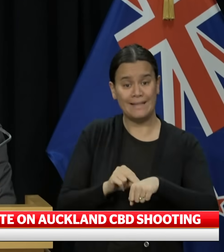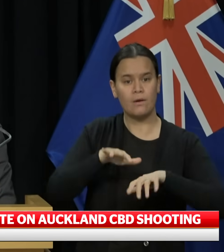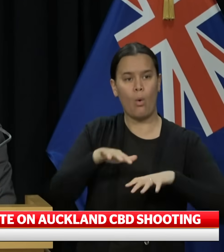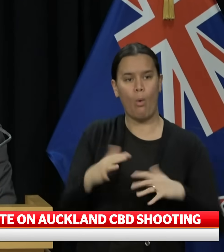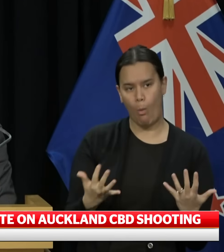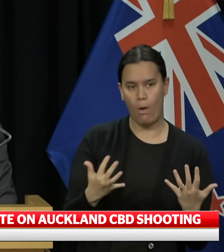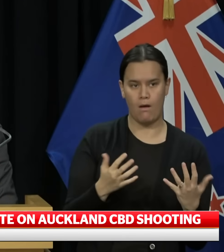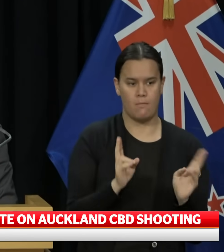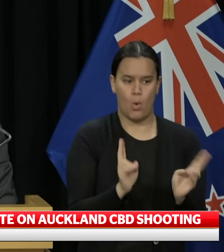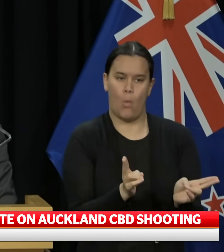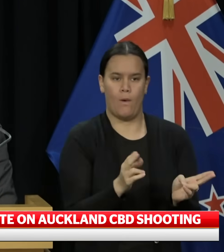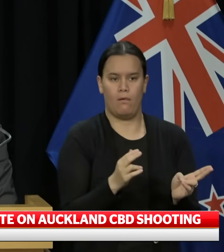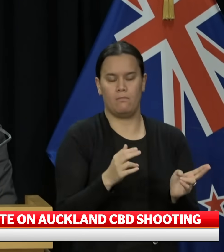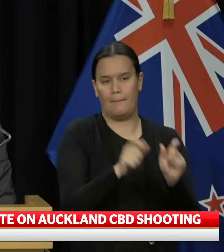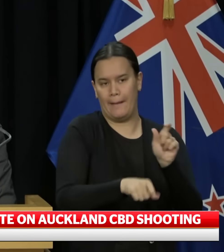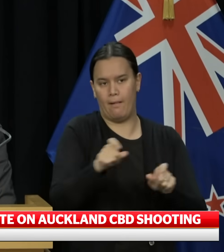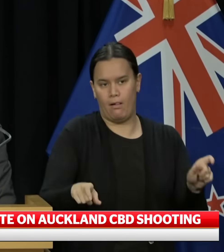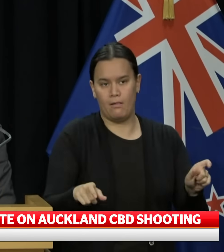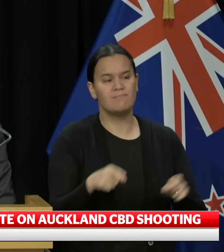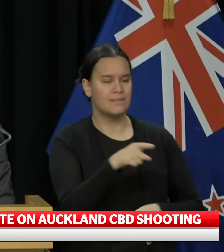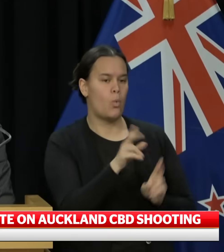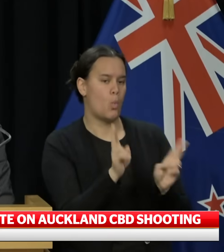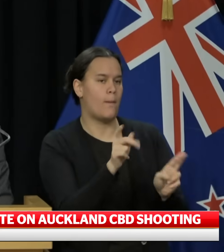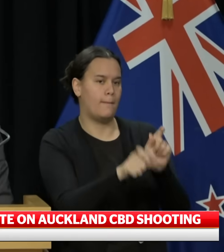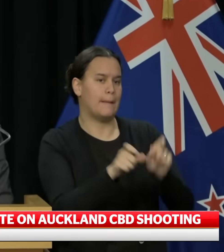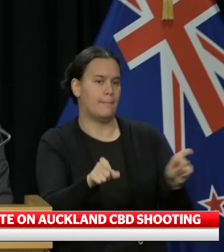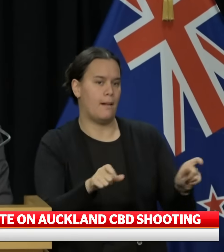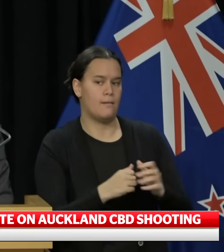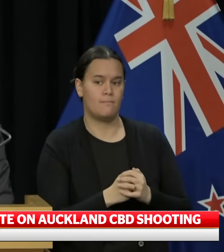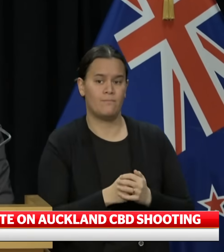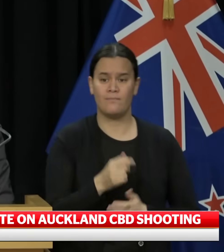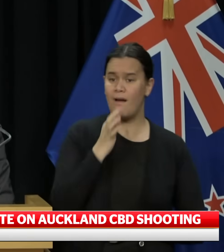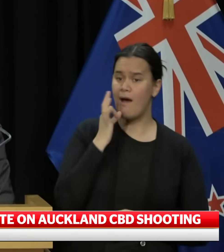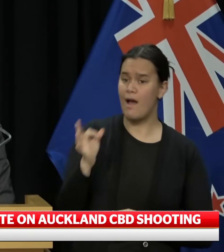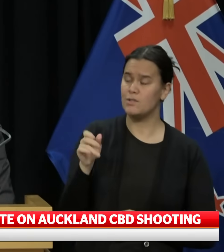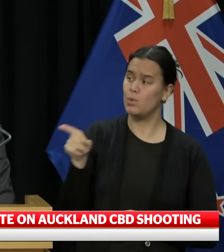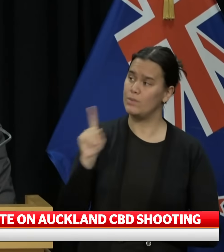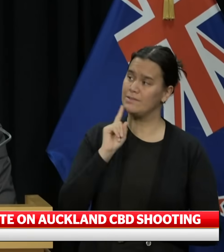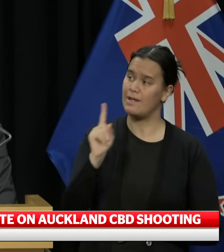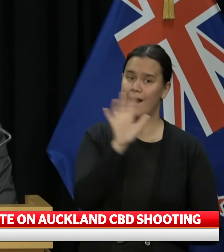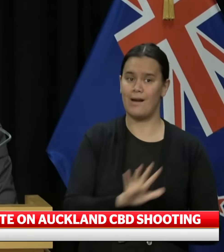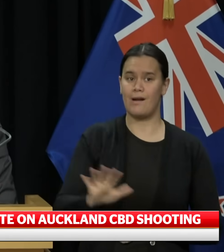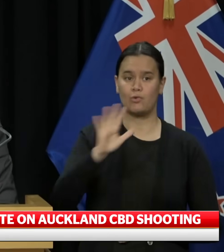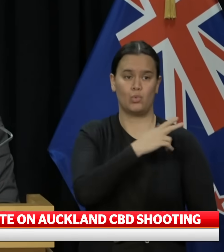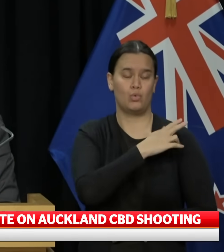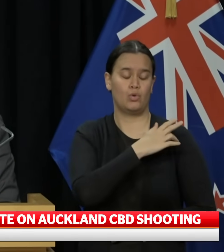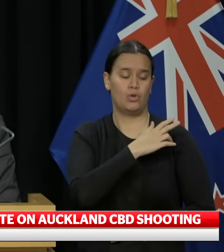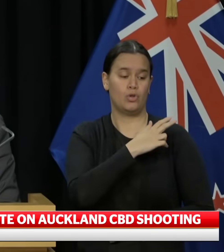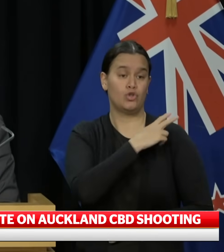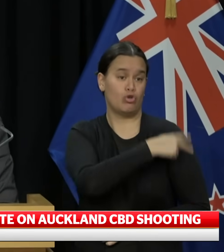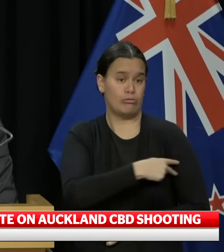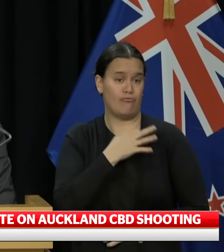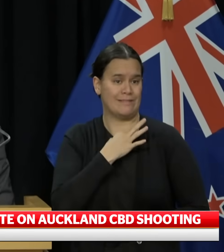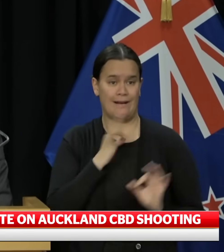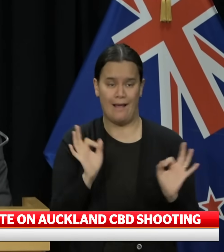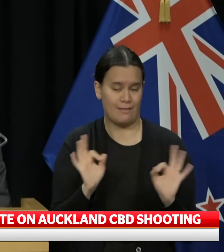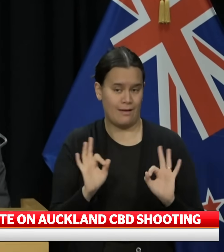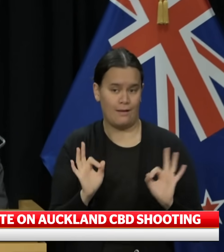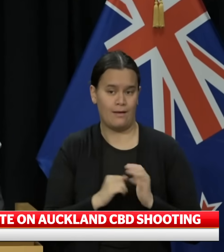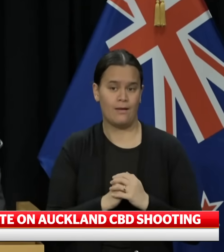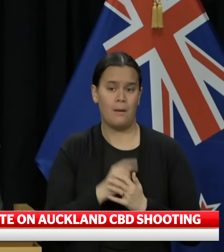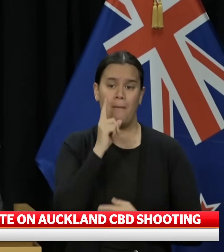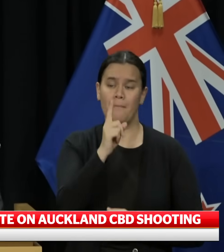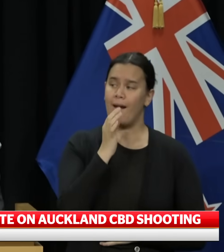understanding is civilians at this point. Can I just confirm, I know you say there's no national security risk, but given that the gunman is dead, was it an act